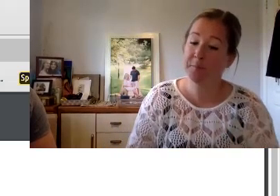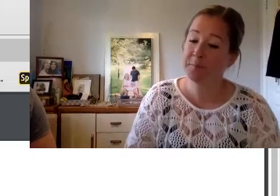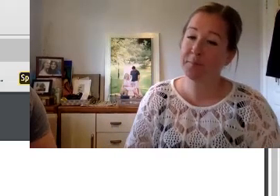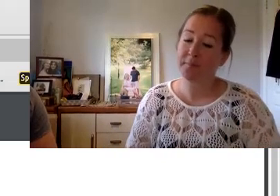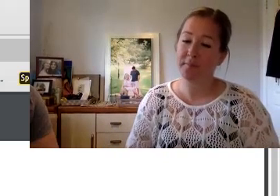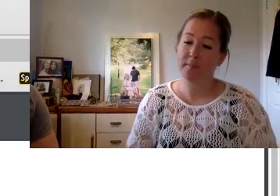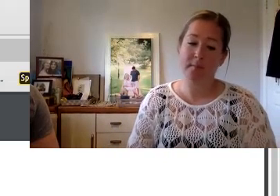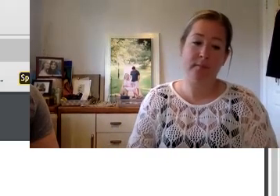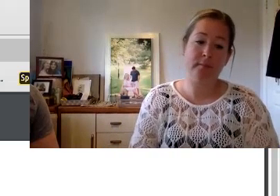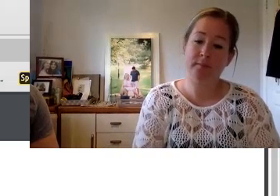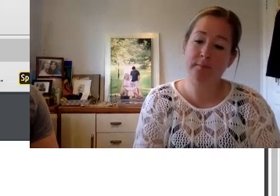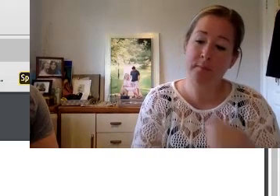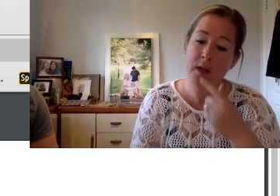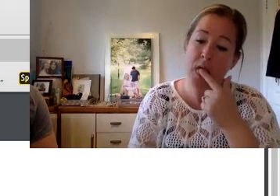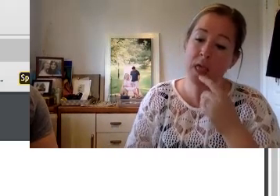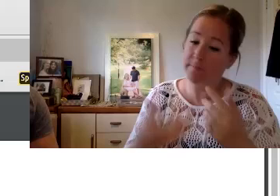steps.